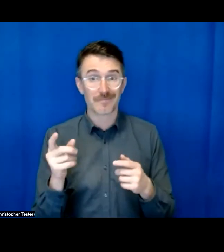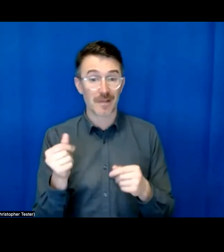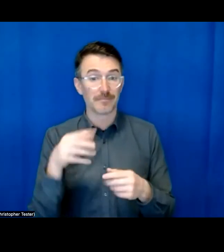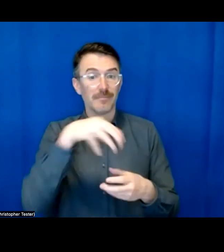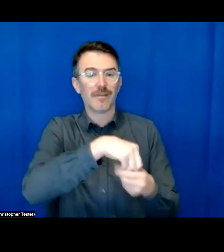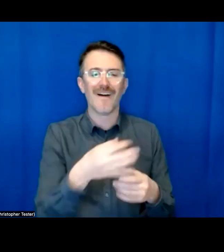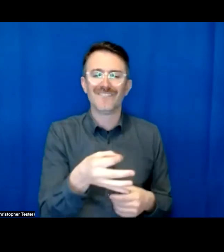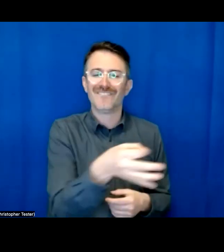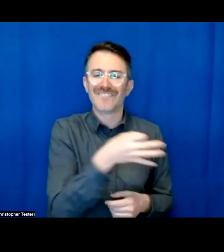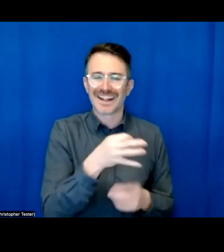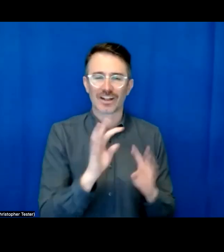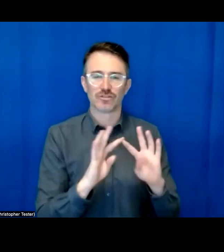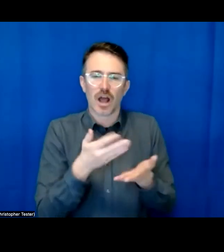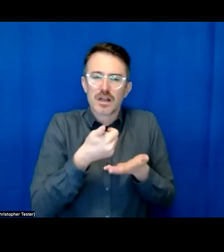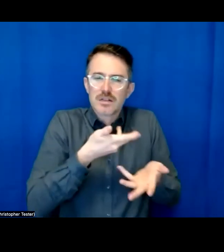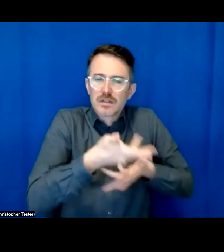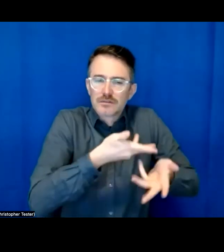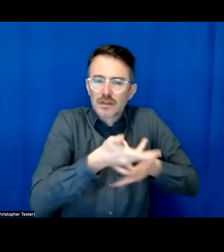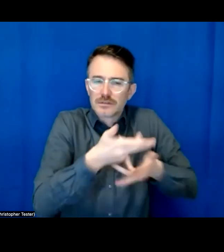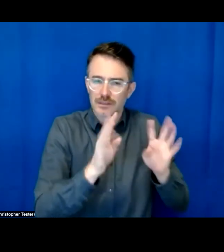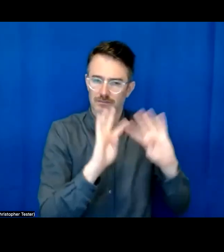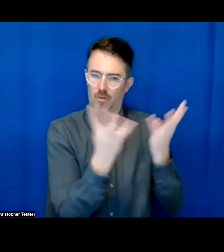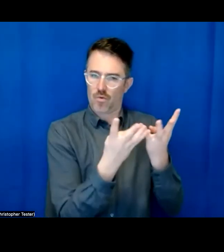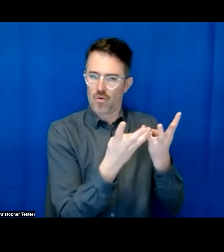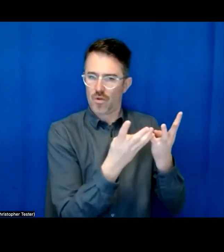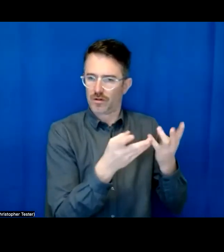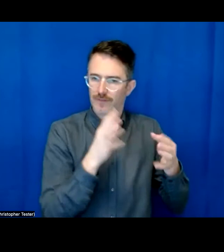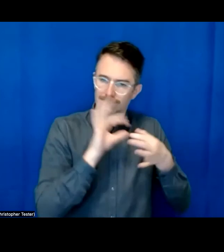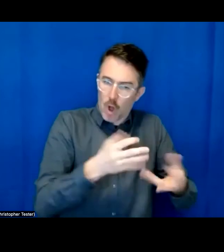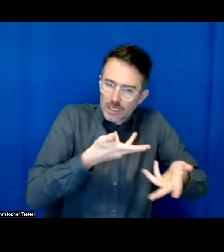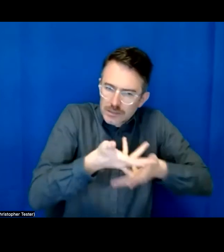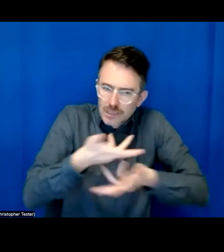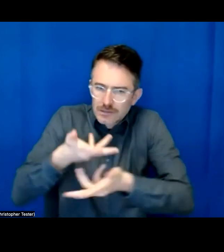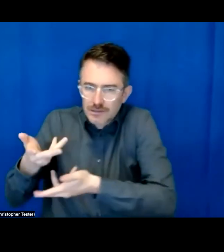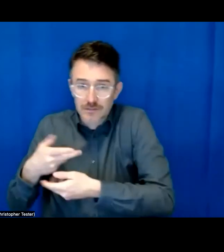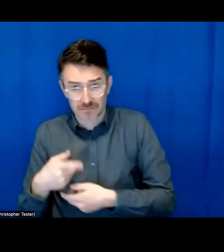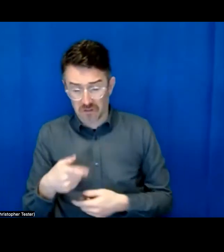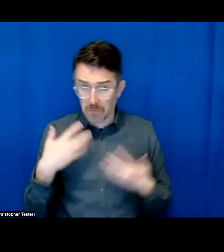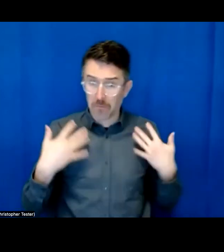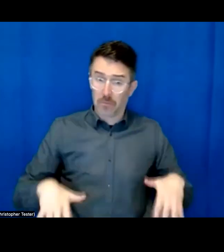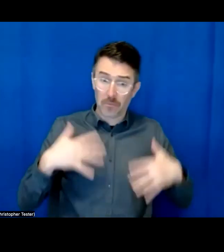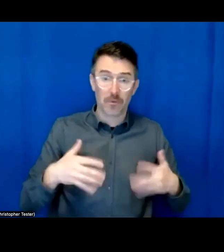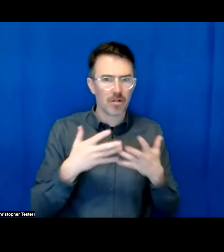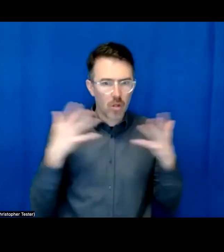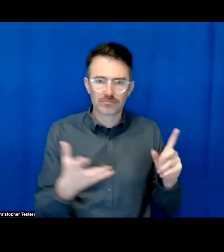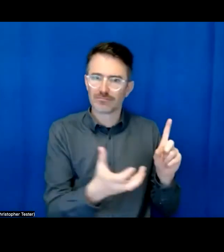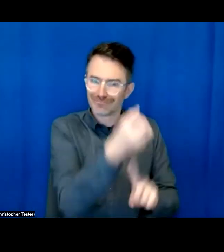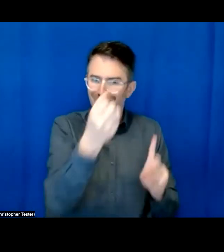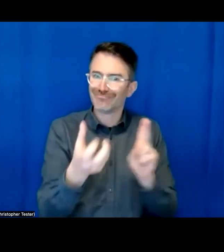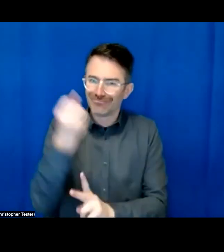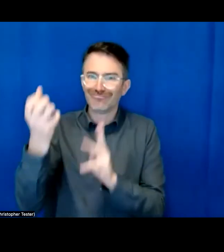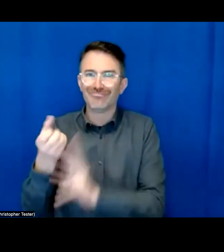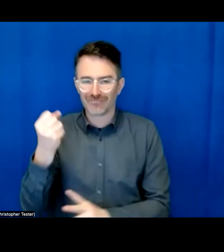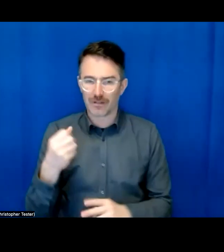Recommendation to improve the situation of indigenous women with disabilities in society, including 1, the state to